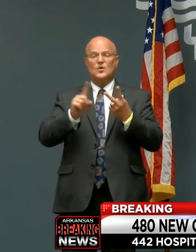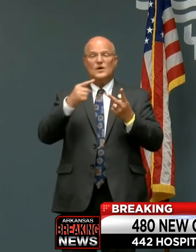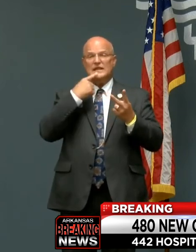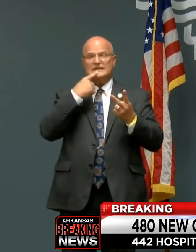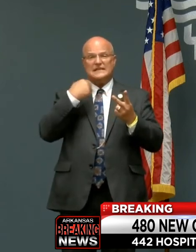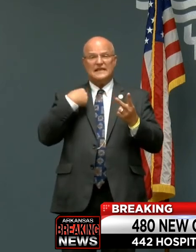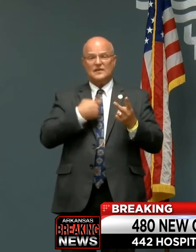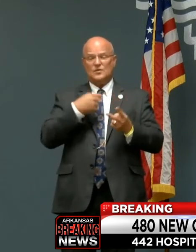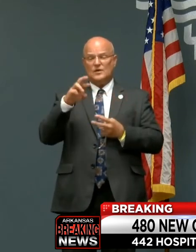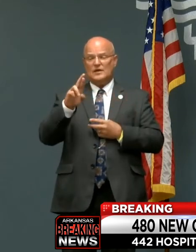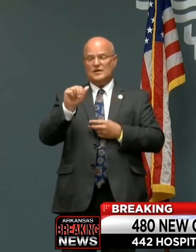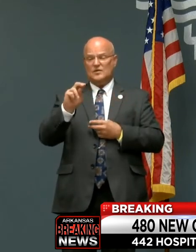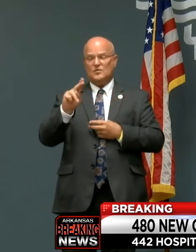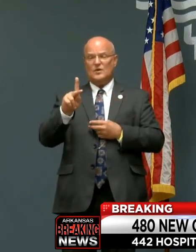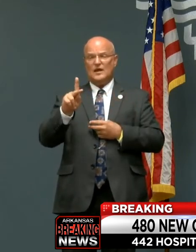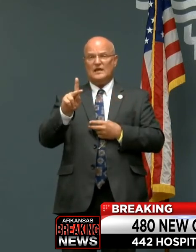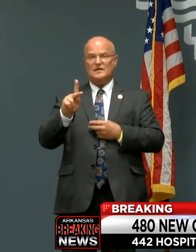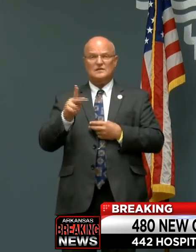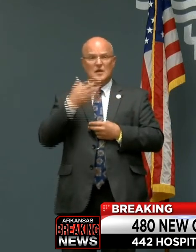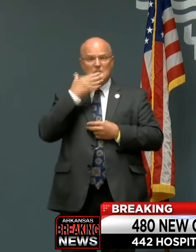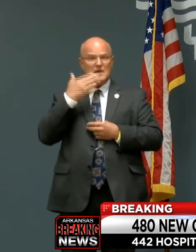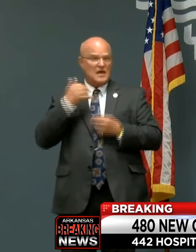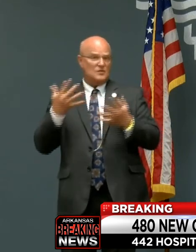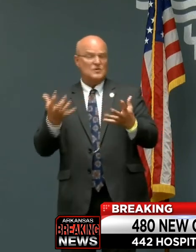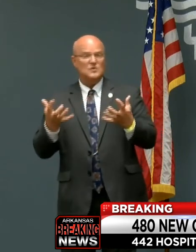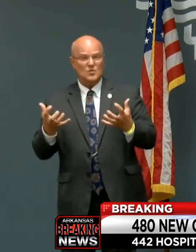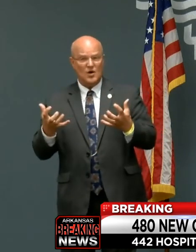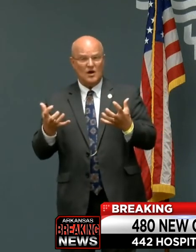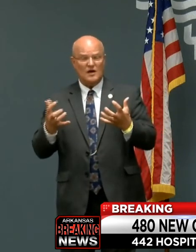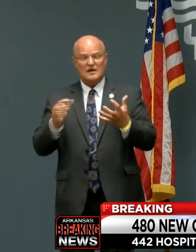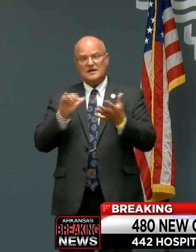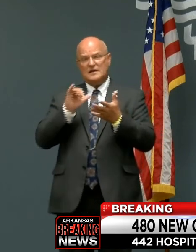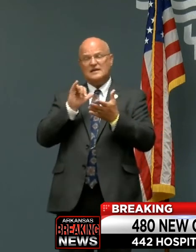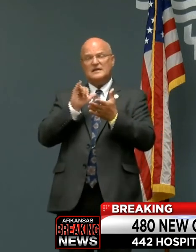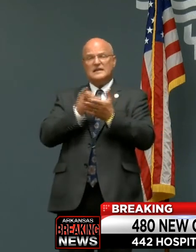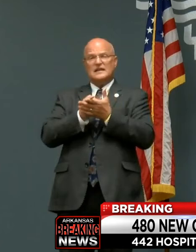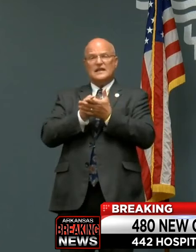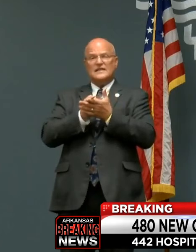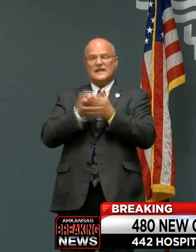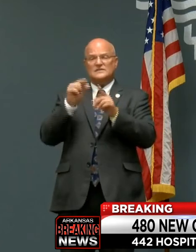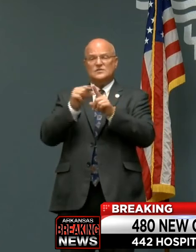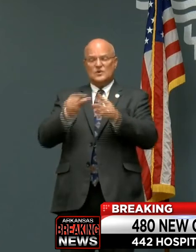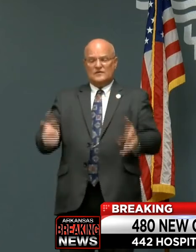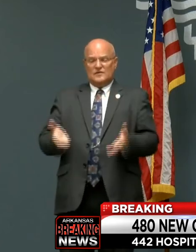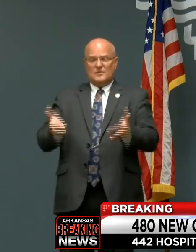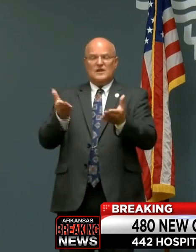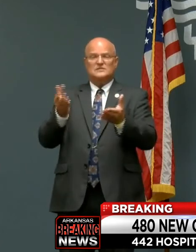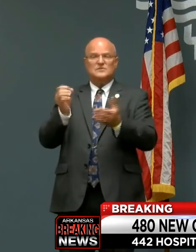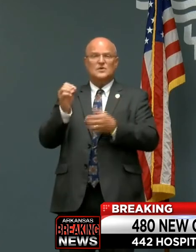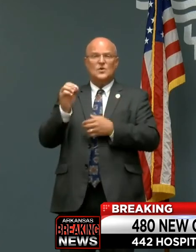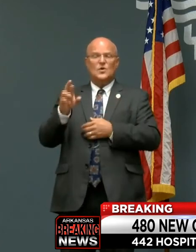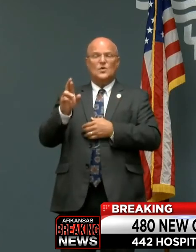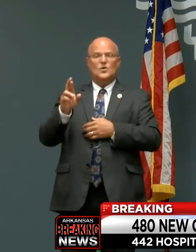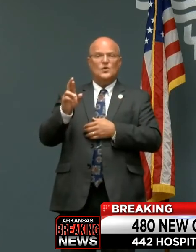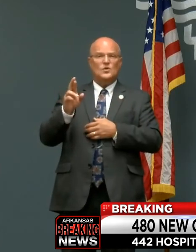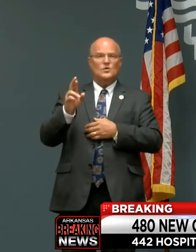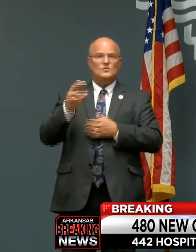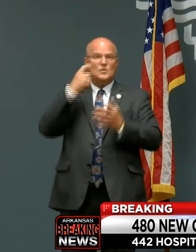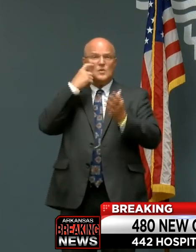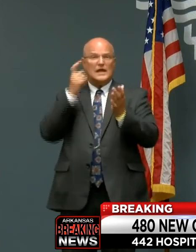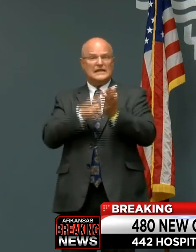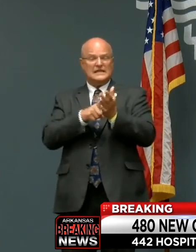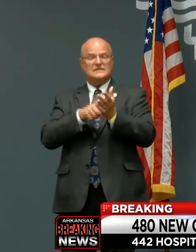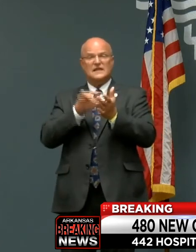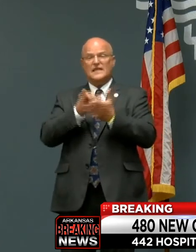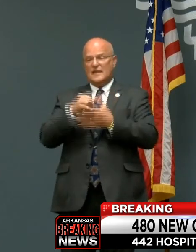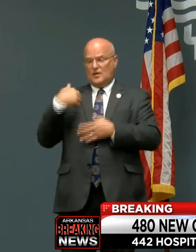that we rank, we want to do better. That's a word of admonishment or recognition